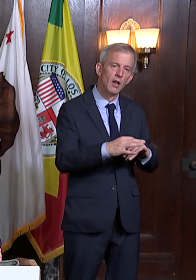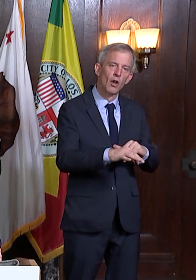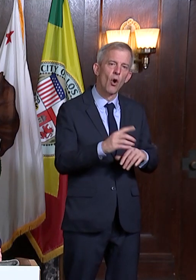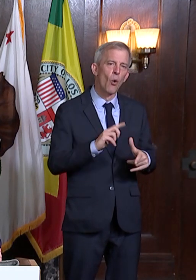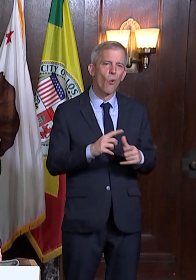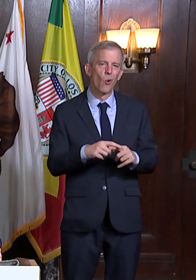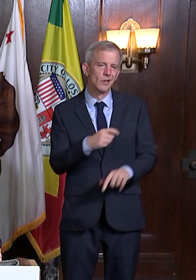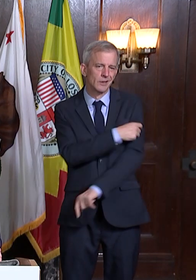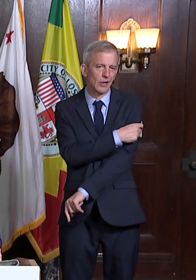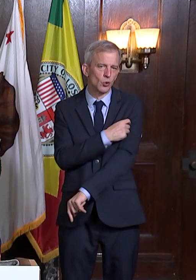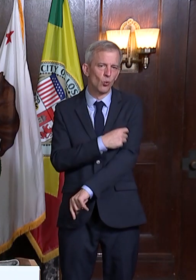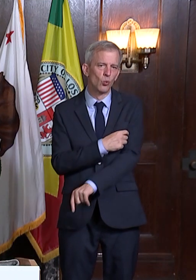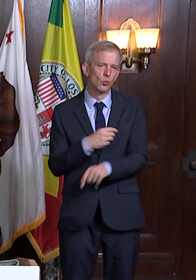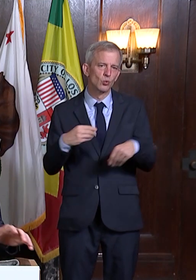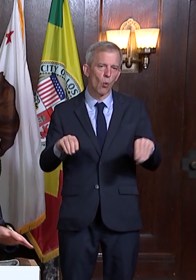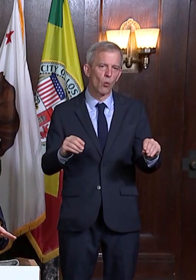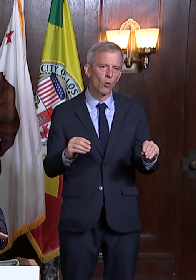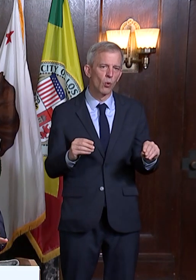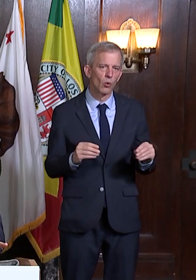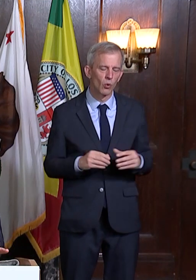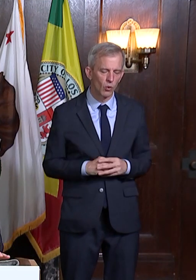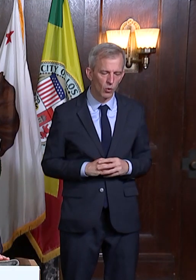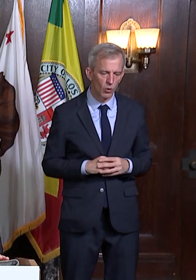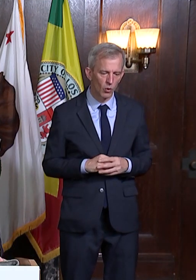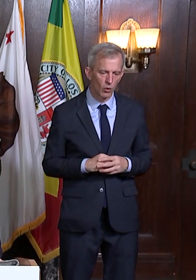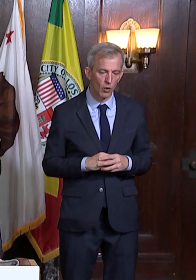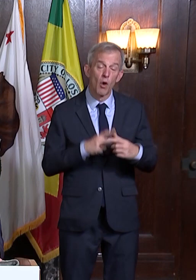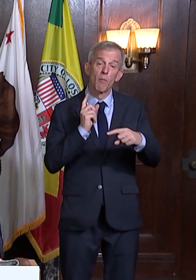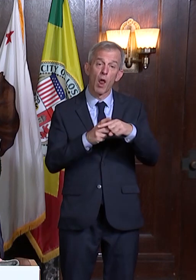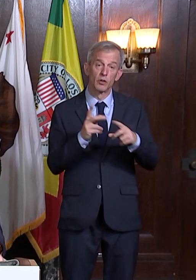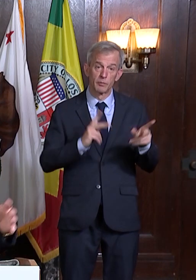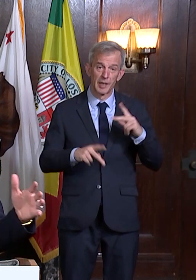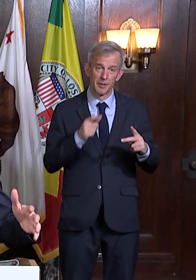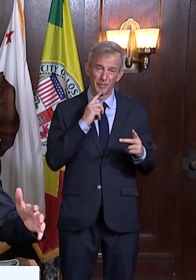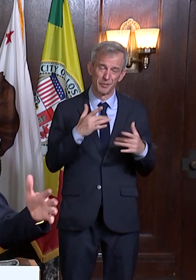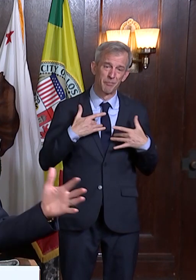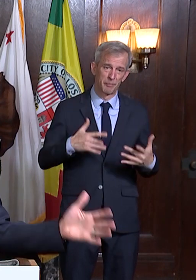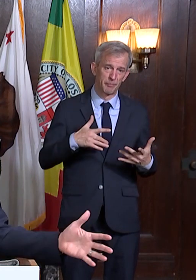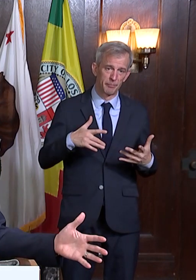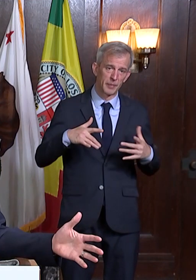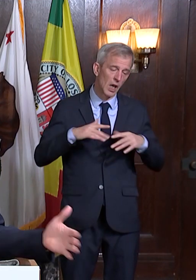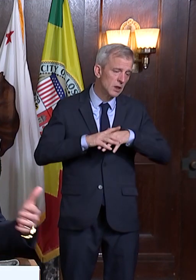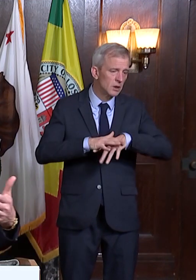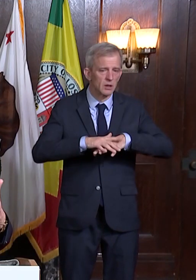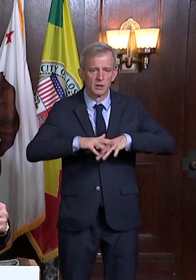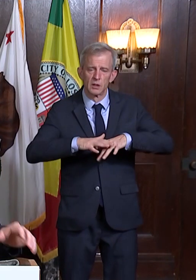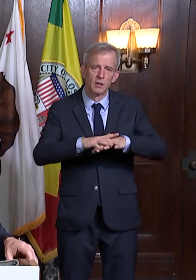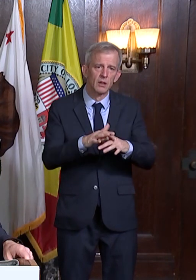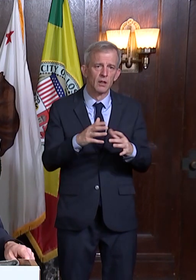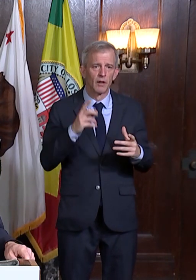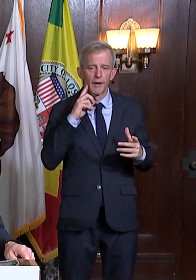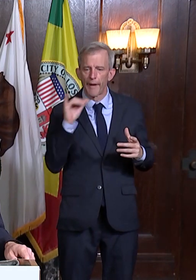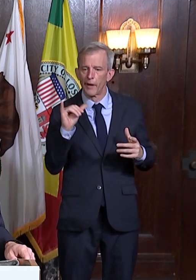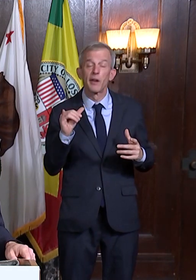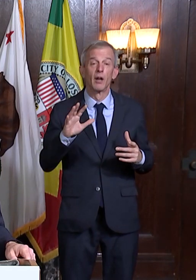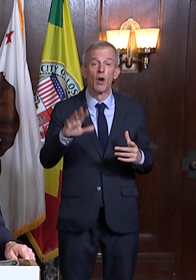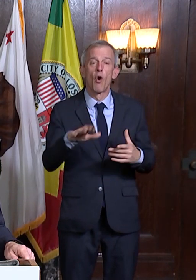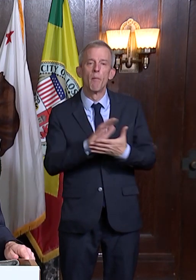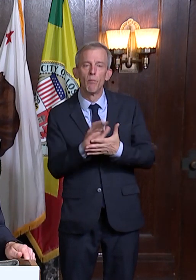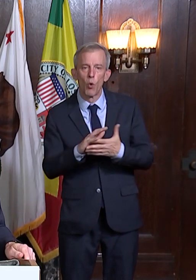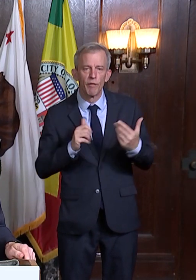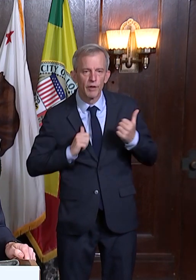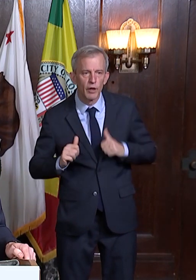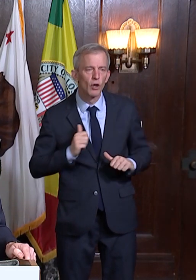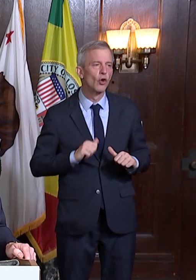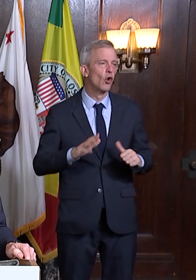for long periods of time, as well as those places where people are in close proximity for similarly long periods of times, like our movie theaters, concert venues,